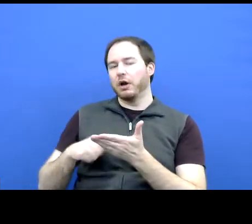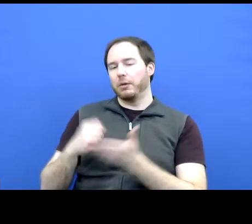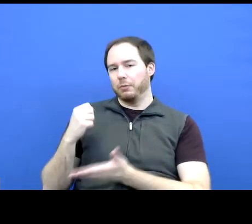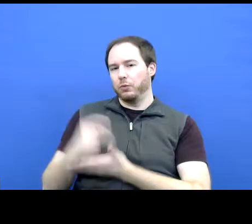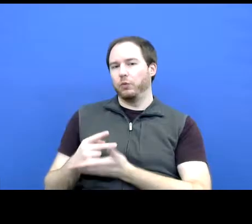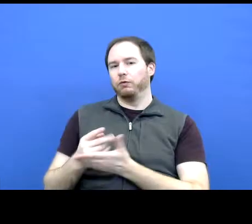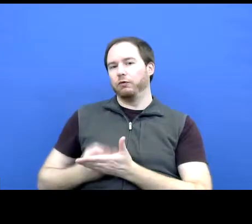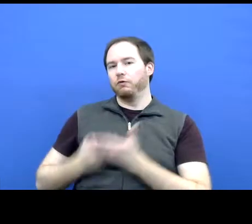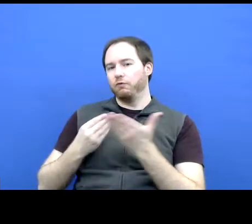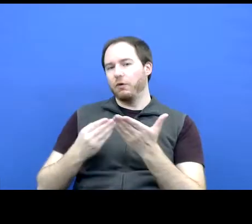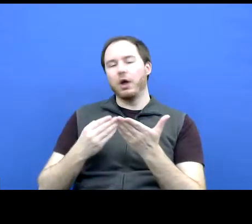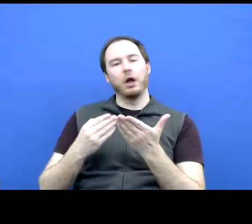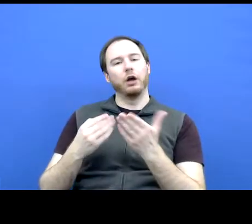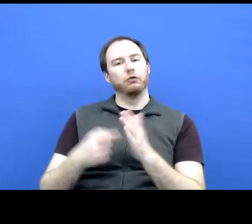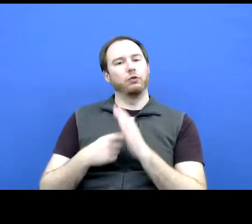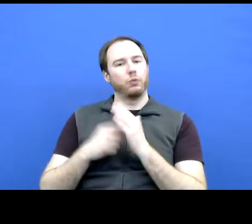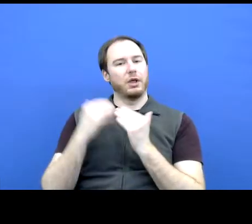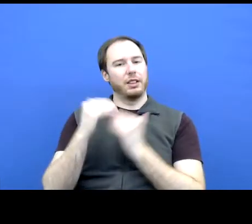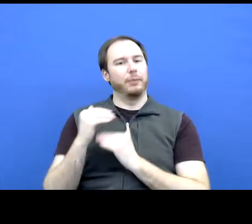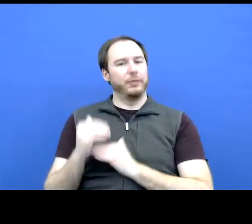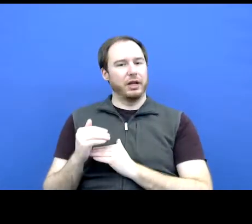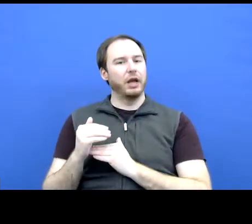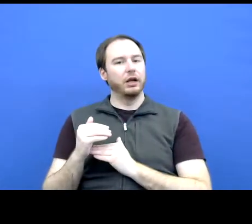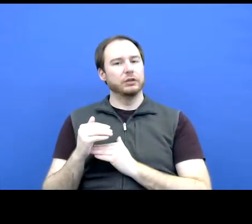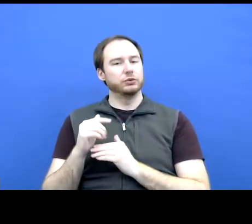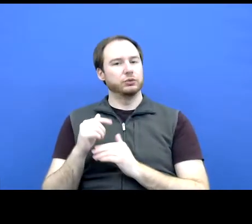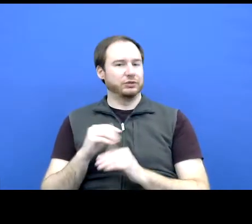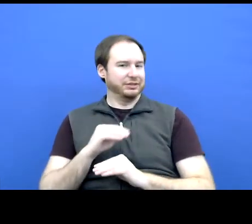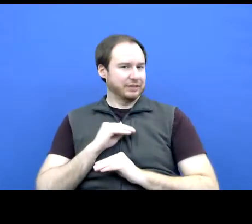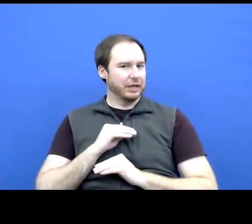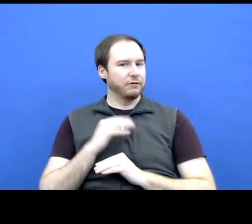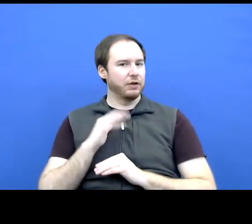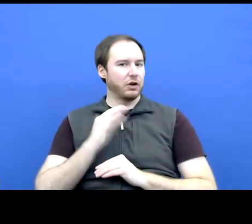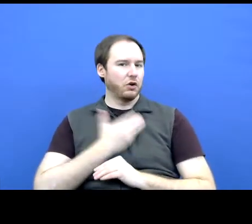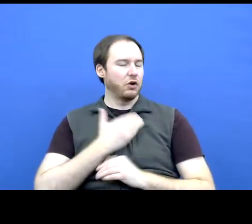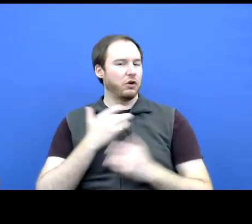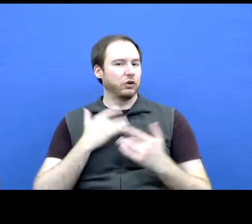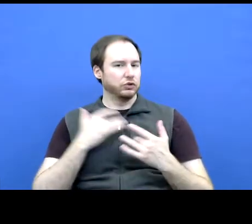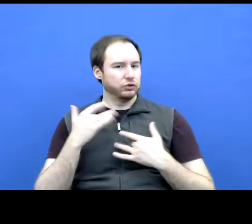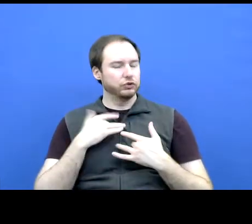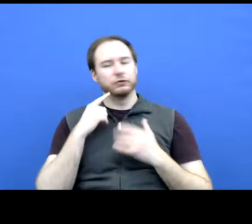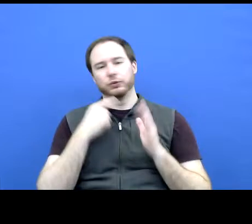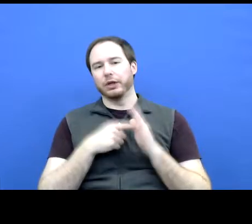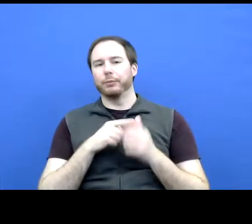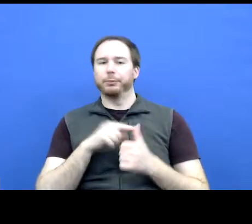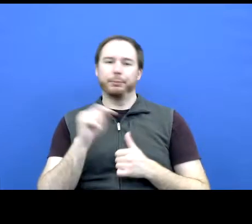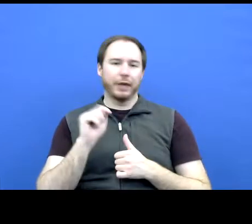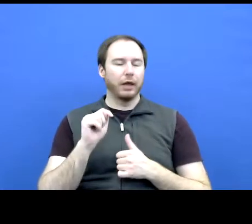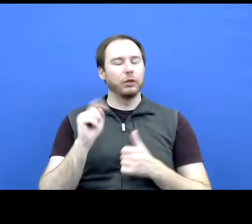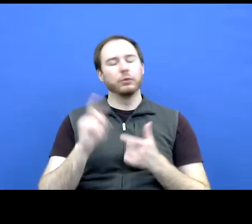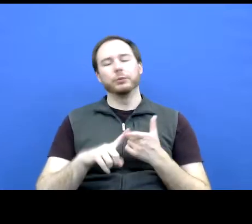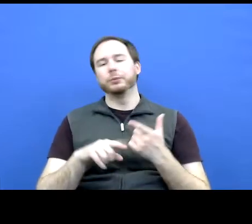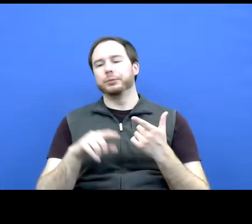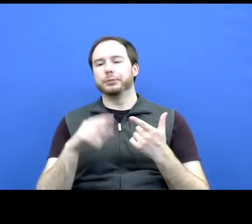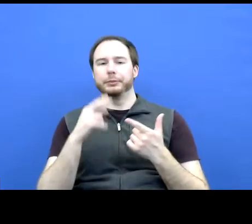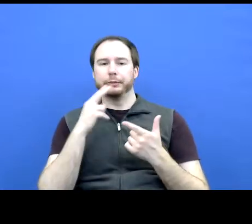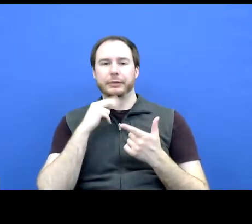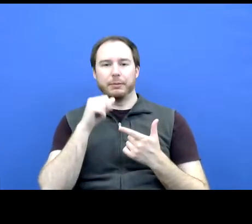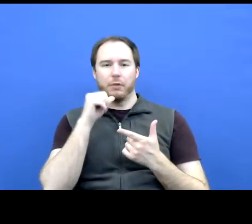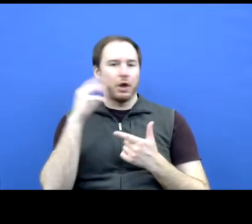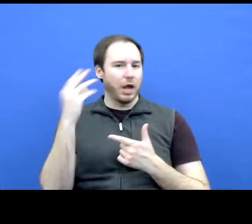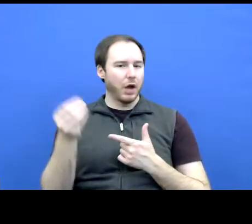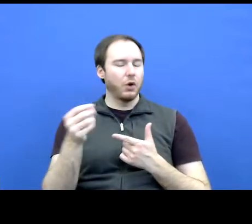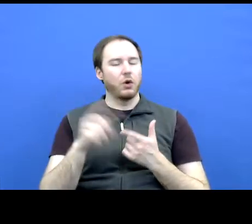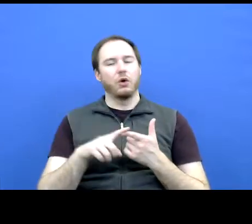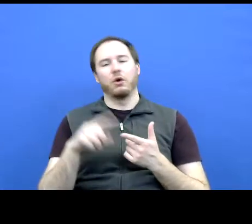that has all the conditions that say, you have to have a restroom facility there, you have to have the mini bar